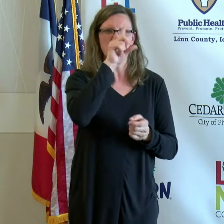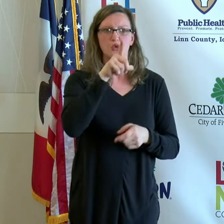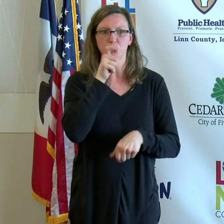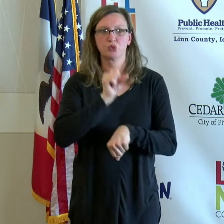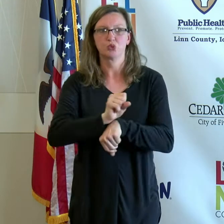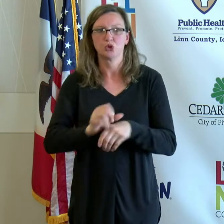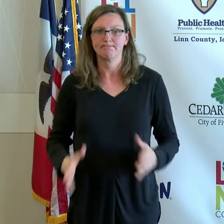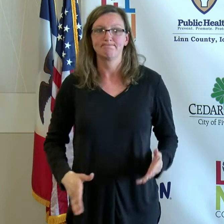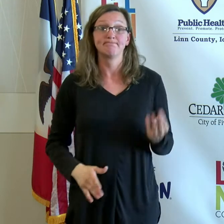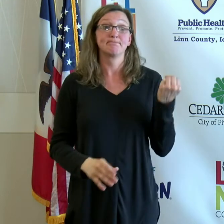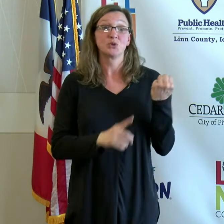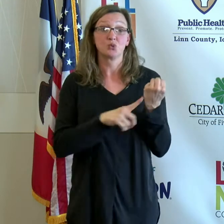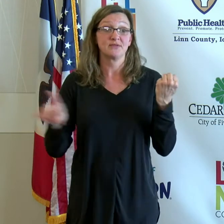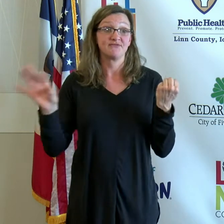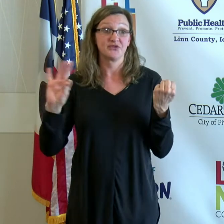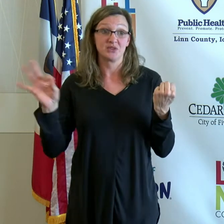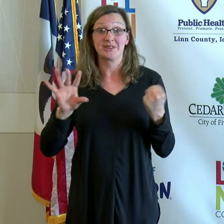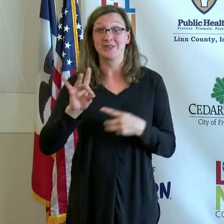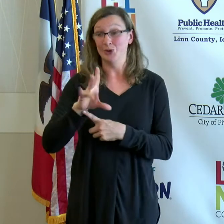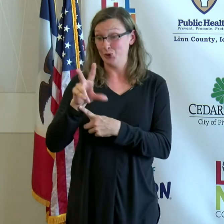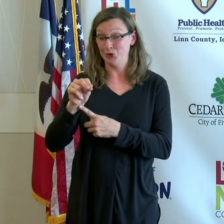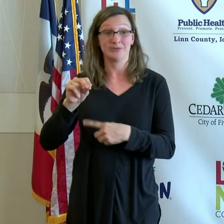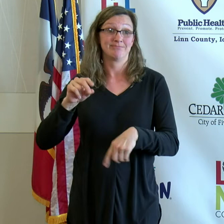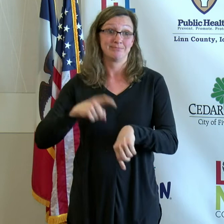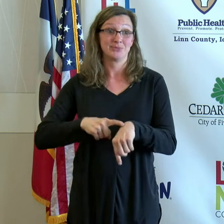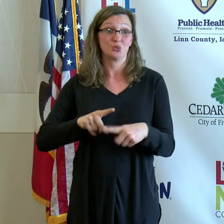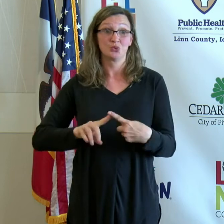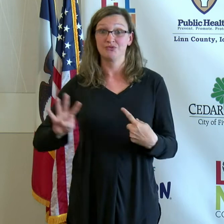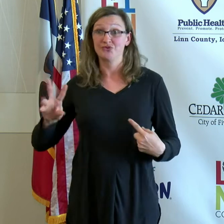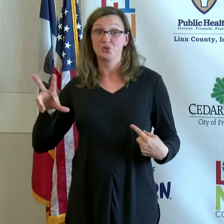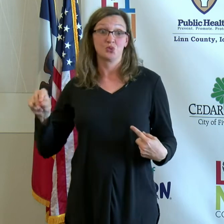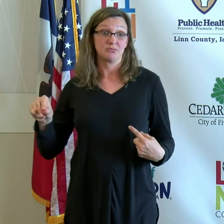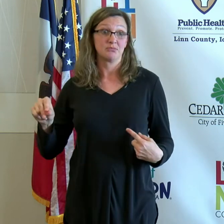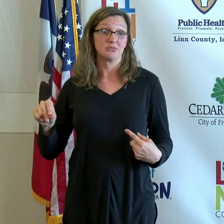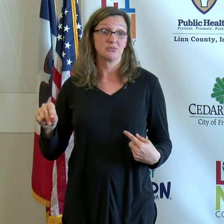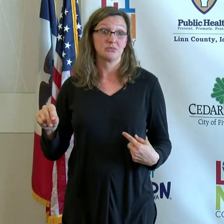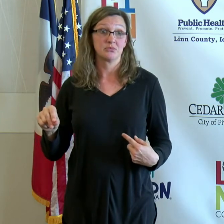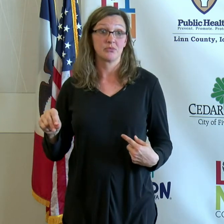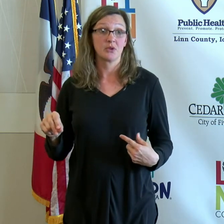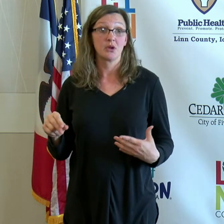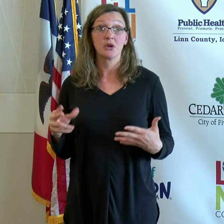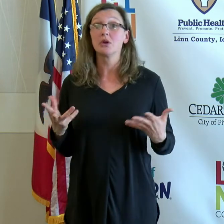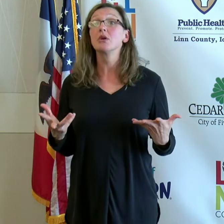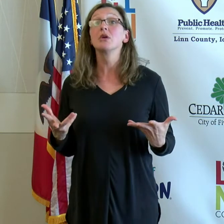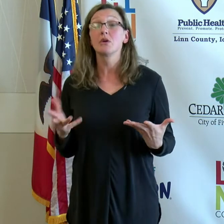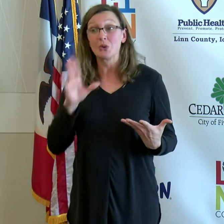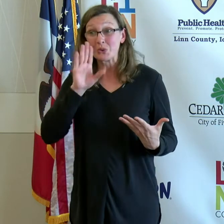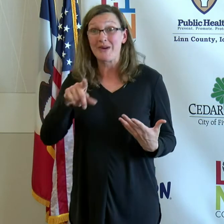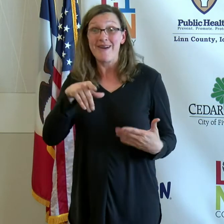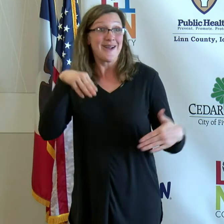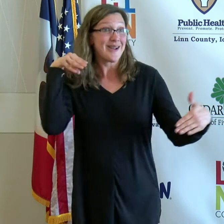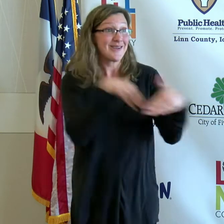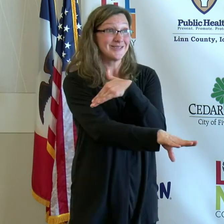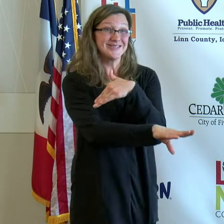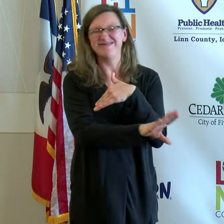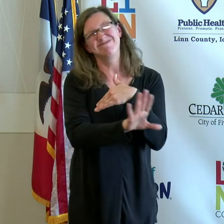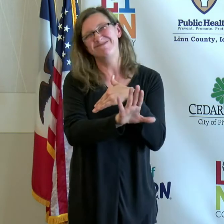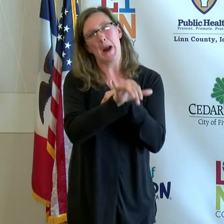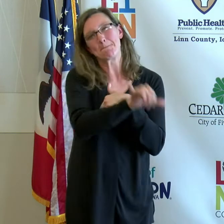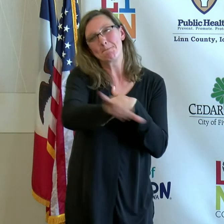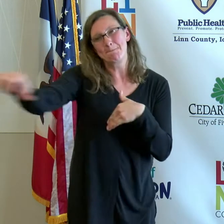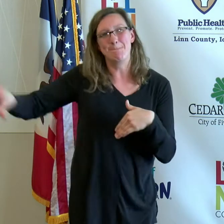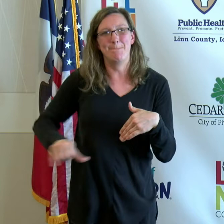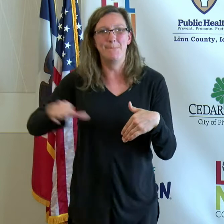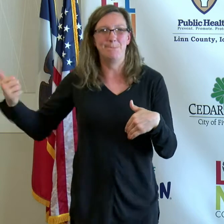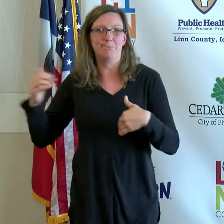Friday. Individuals dropping off will need to ring the doorbell, as lobbies are closed for general walk-in